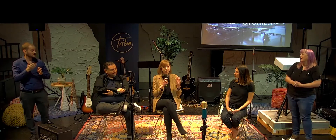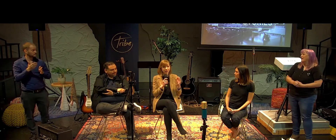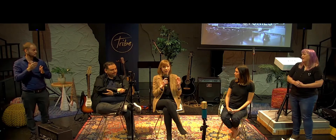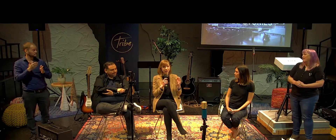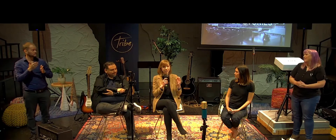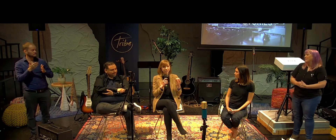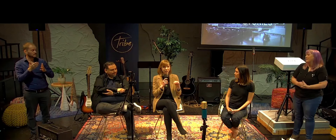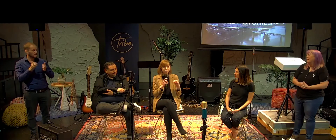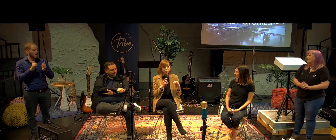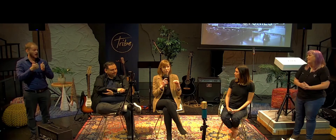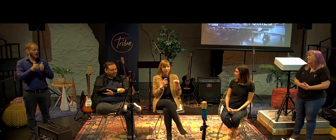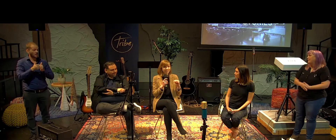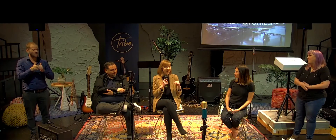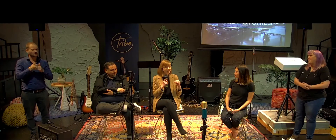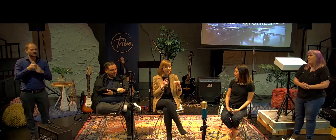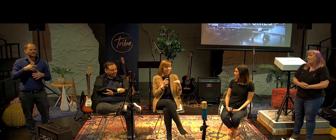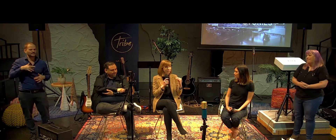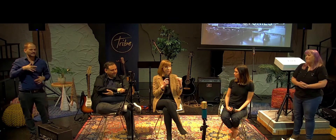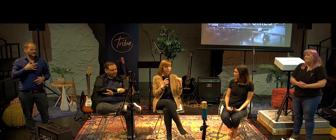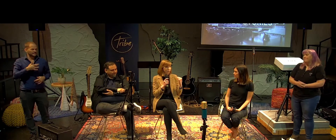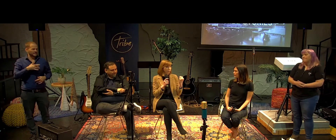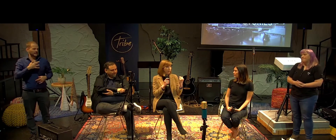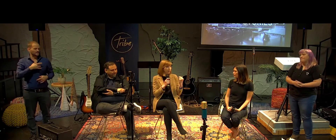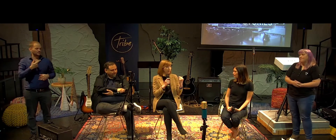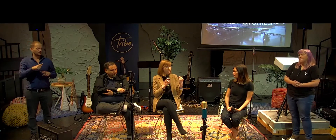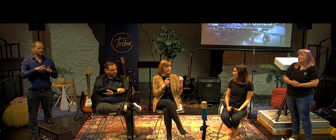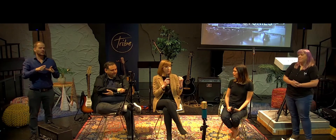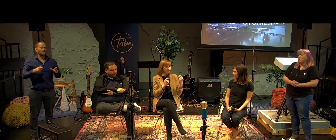sensory and language-based techniques to